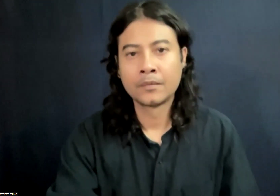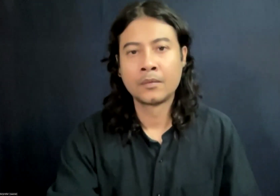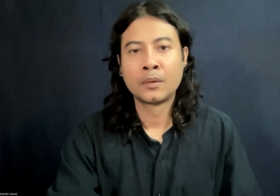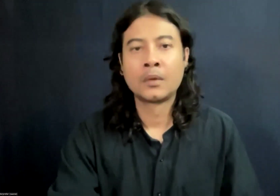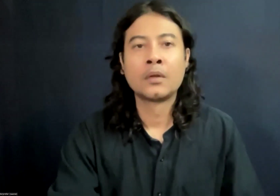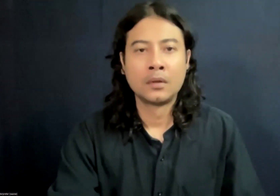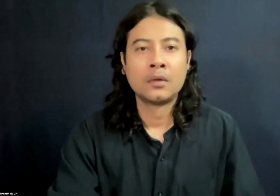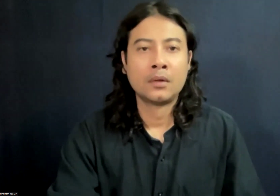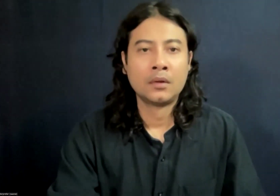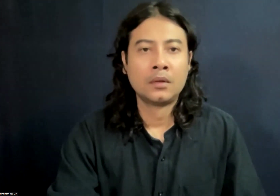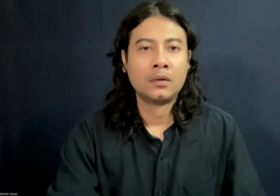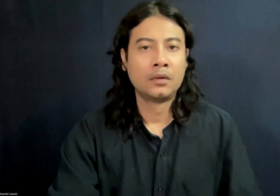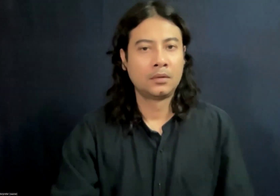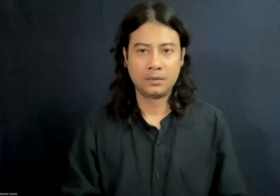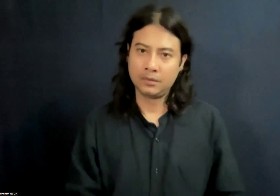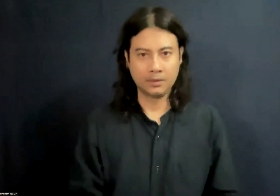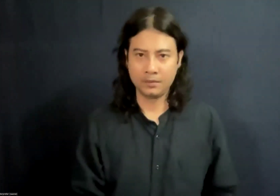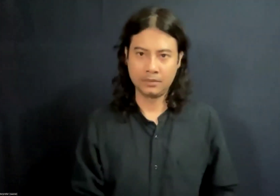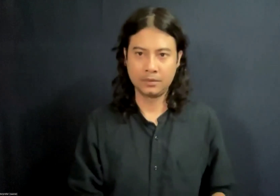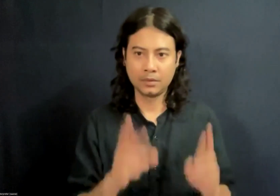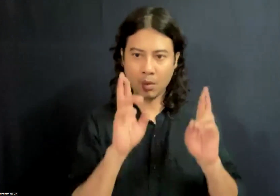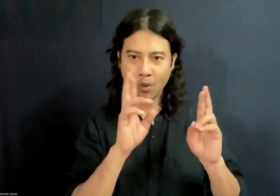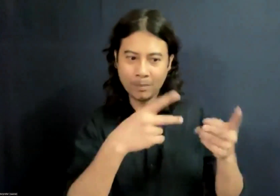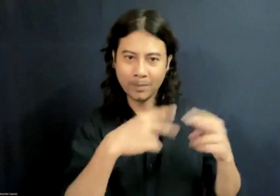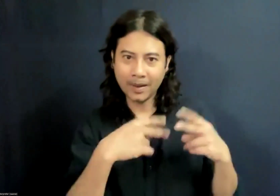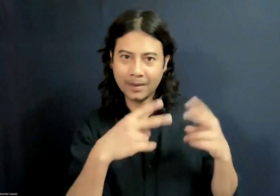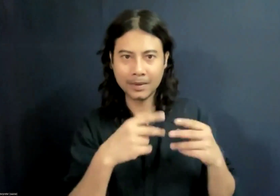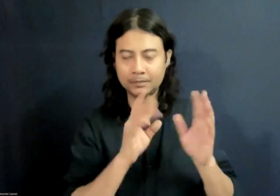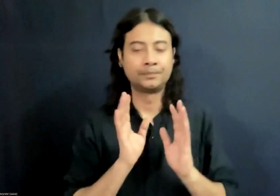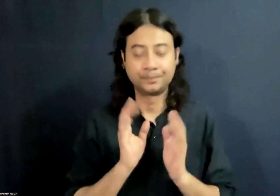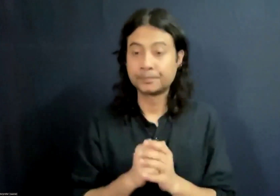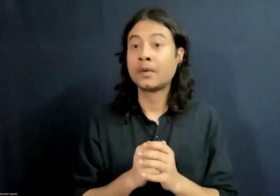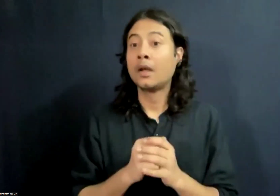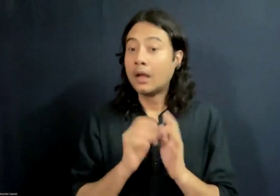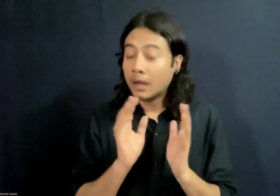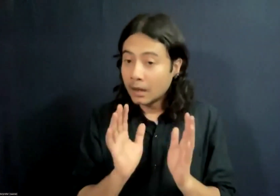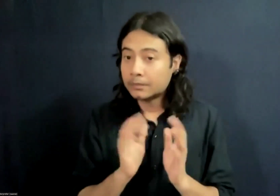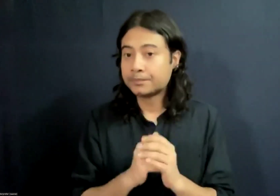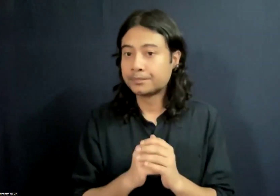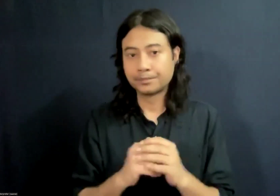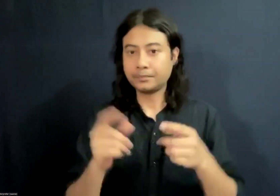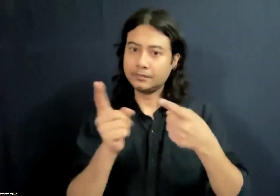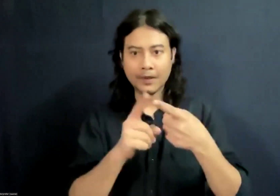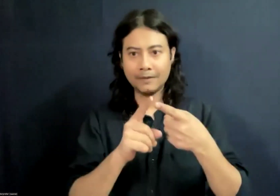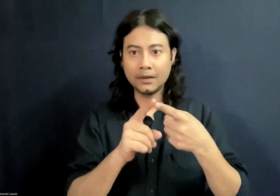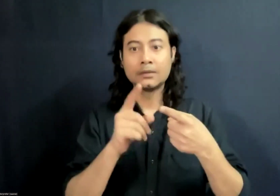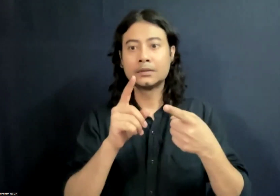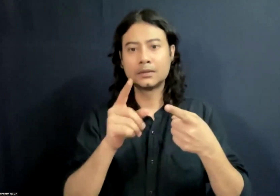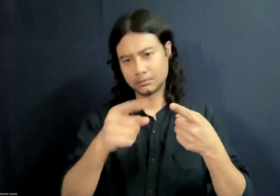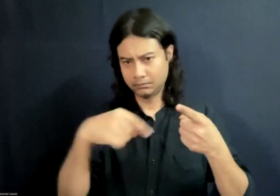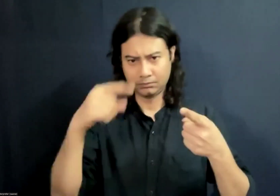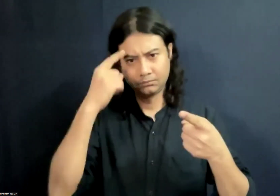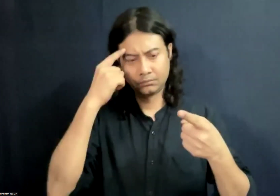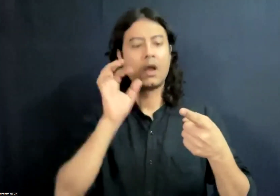Now, when to give charity? One is we understood how to give charity. We should not expect anything. We should do it as a duty.